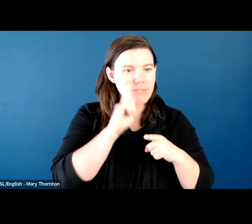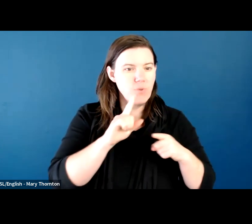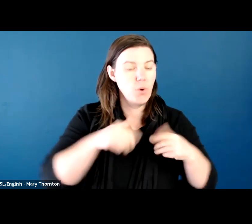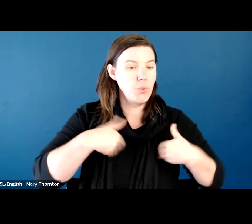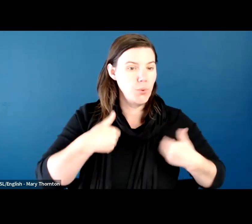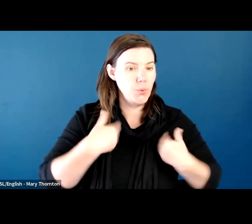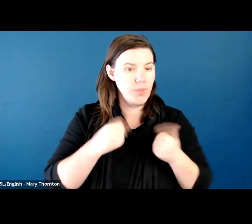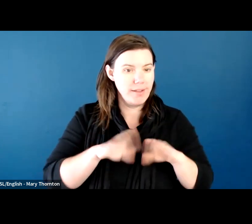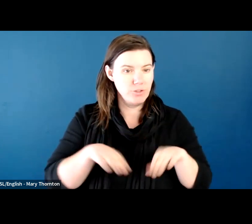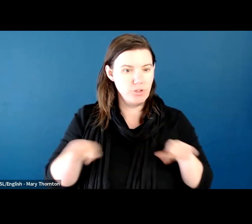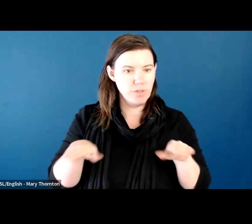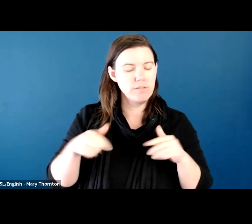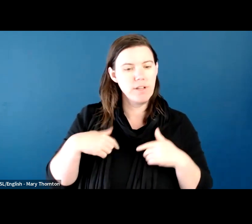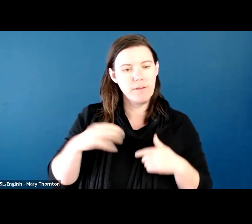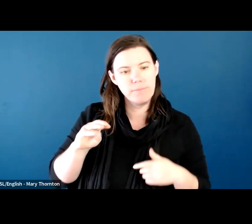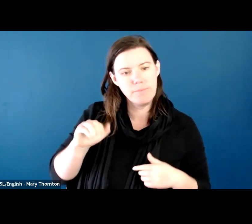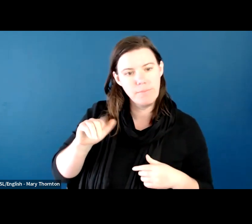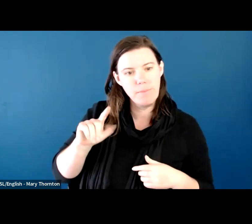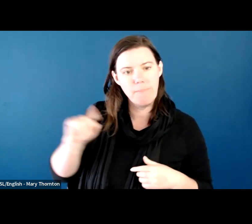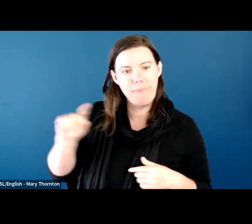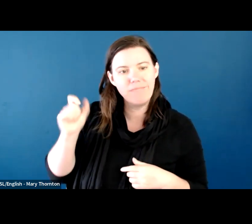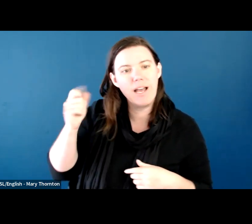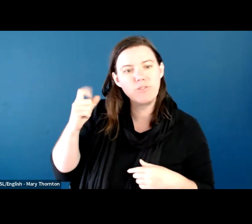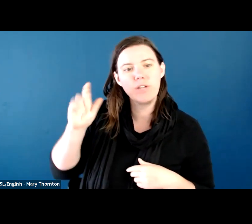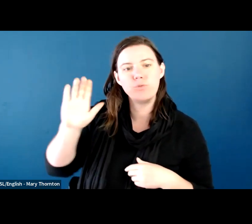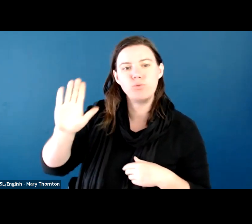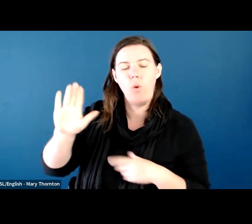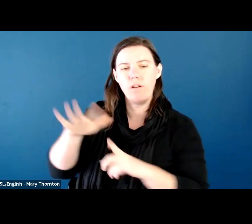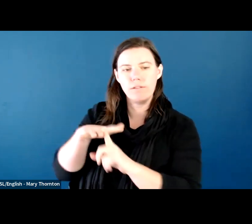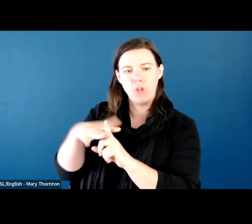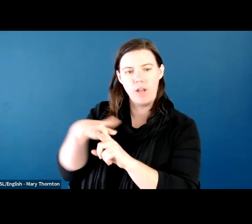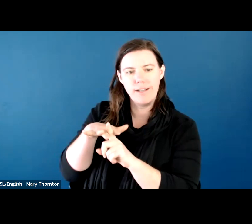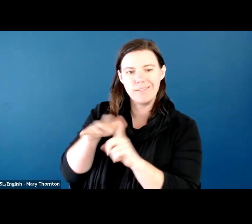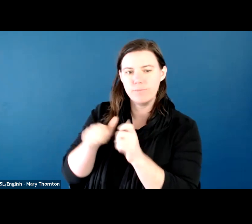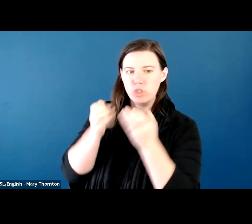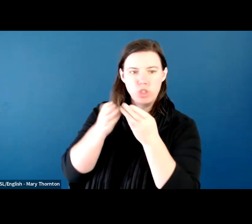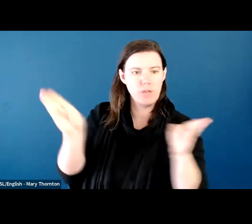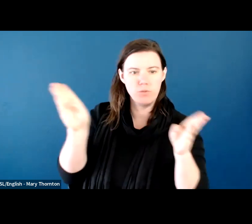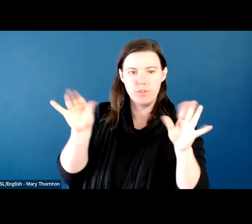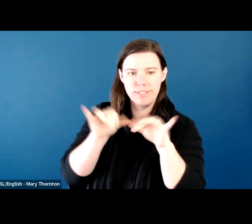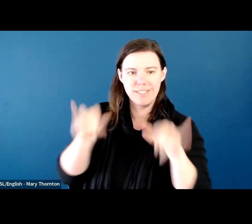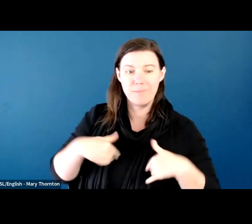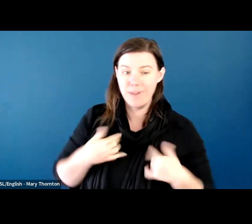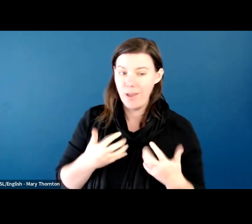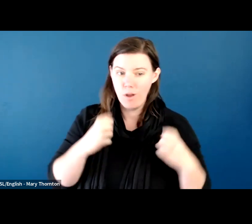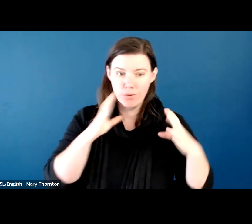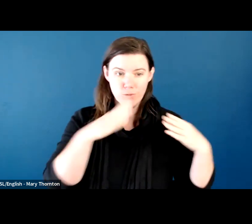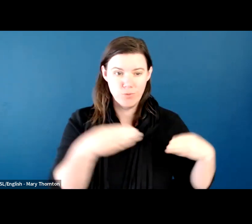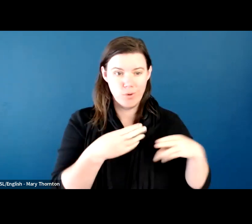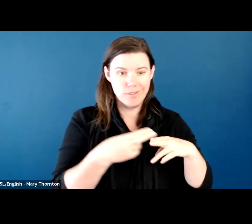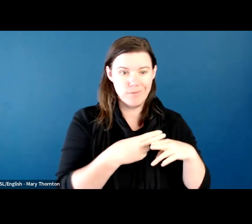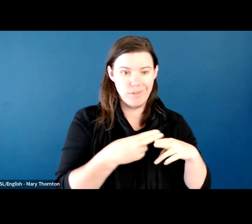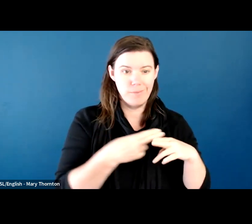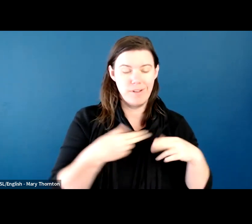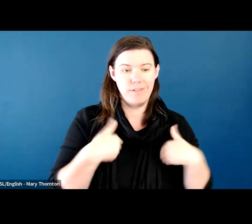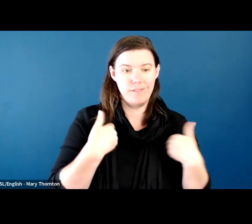appreciate that much of your context was provided about the system in general. And I do want to take a minute to talk about youth. SAMHSA best practice clearly